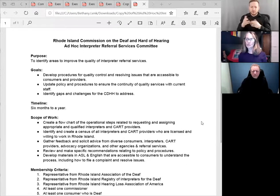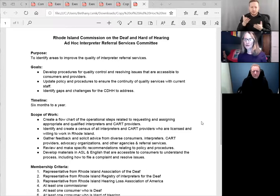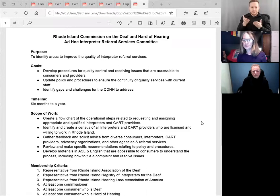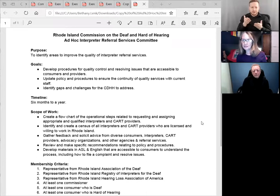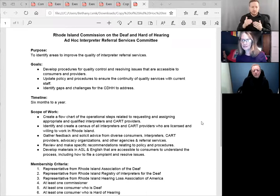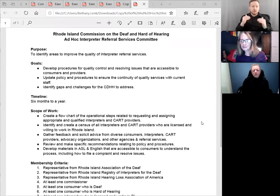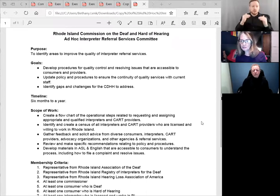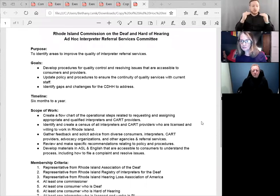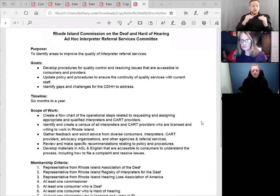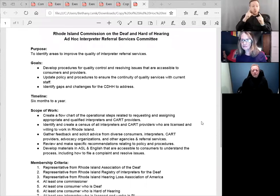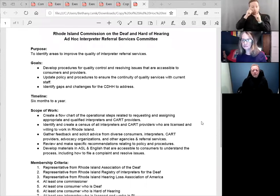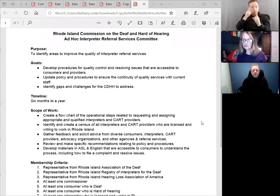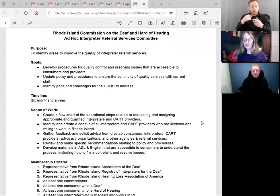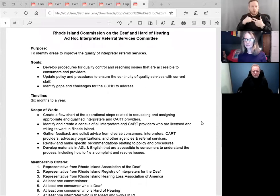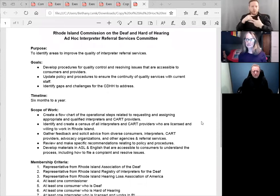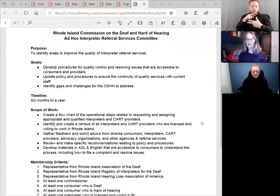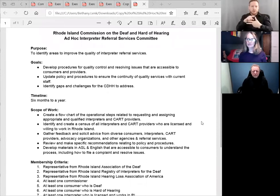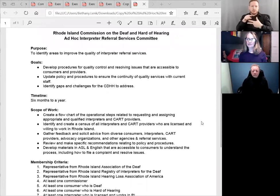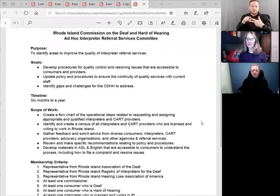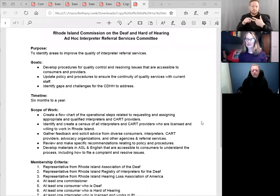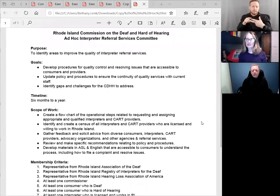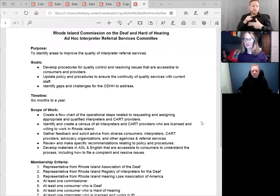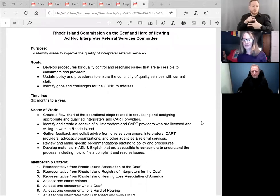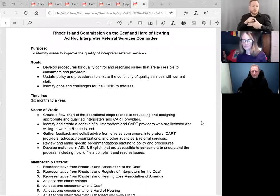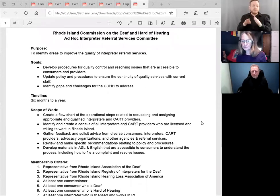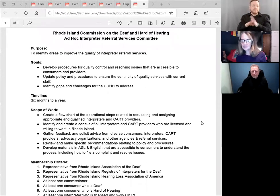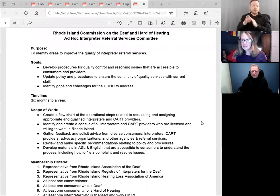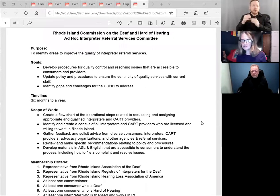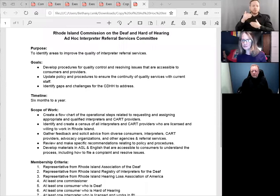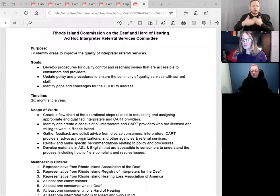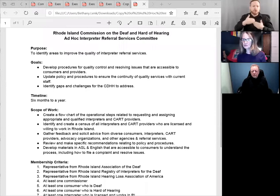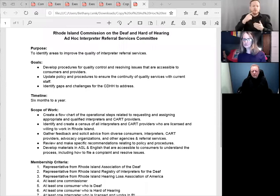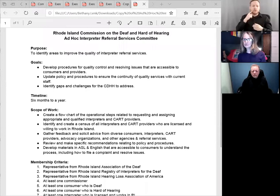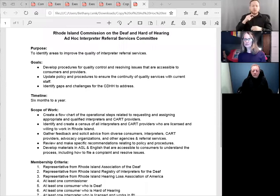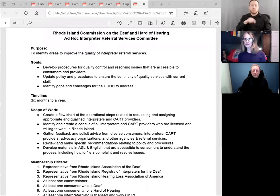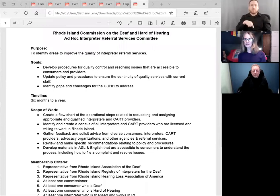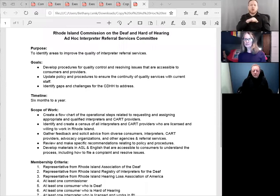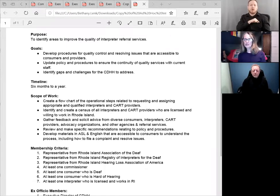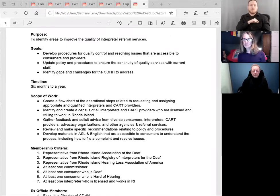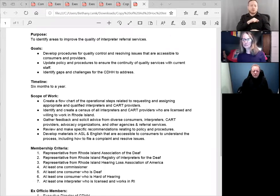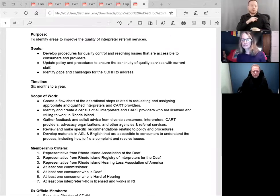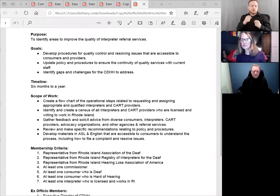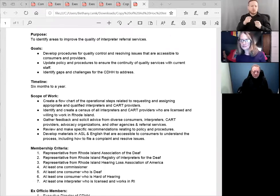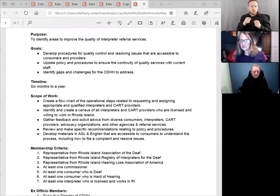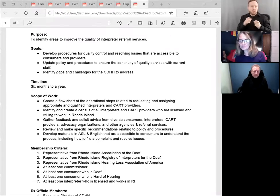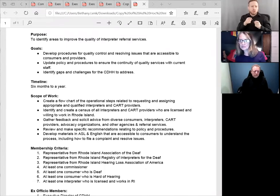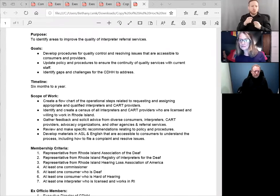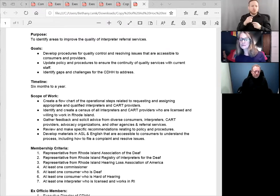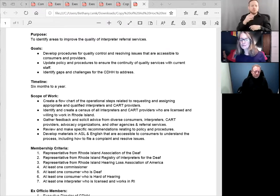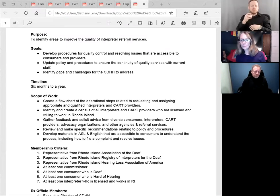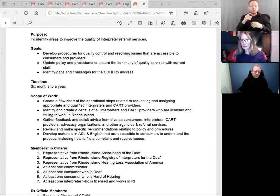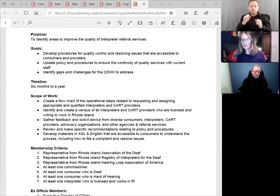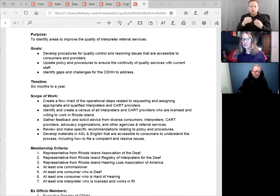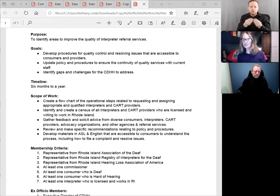the quality of the interpreter referral service. We have 3 specific goals: to develop procedures